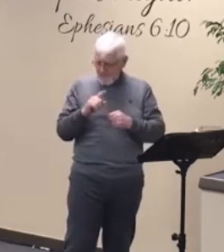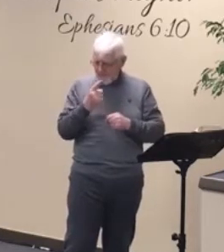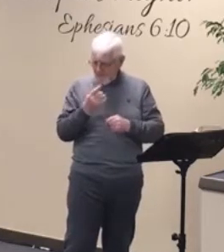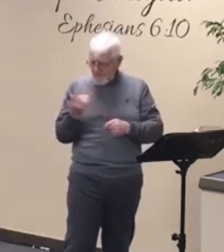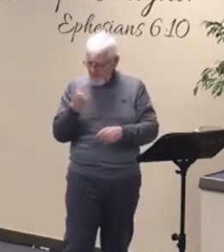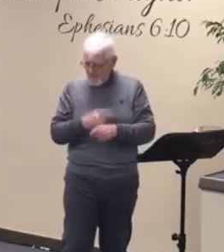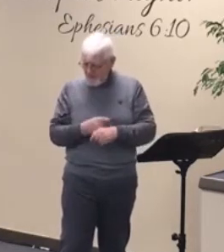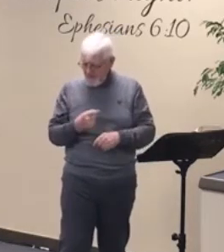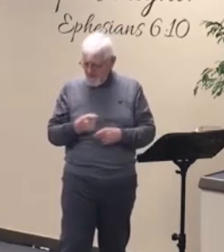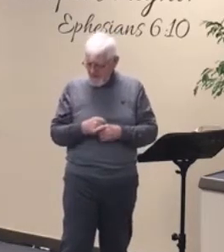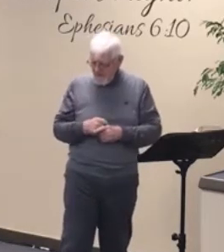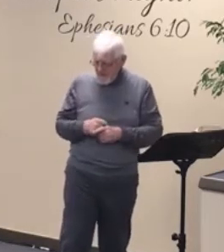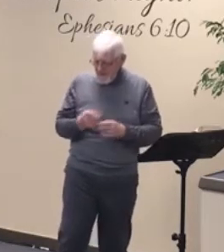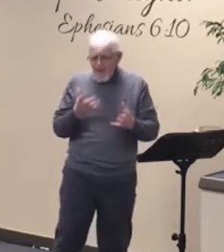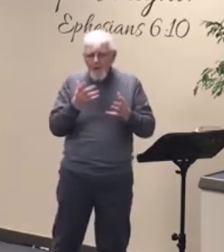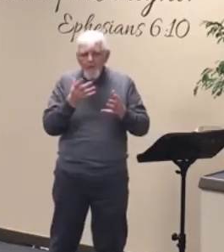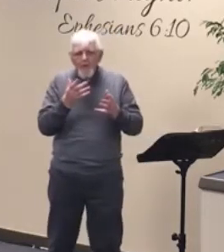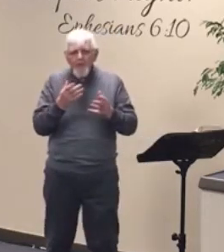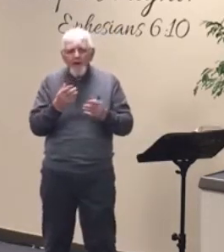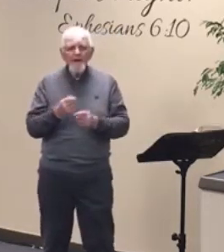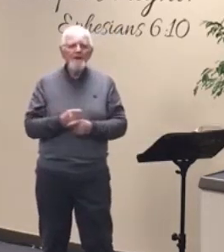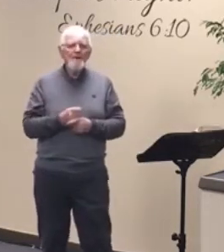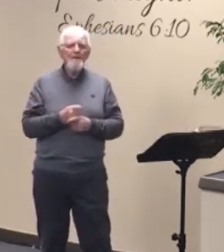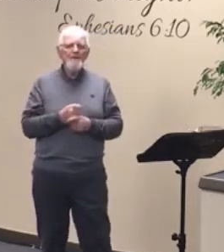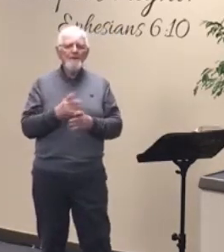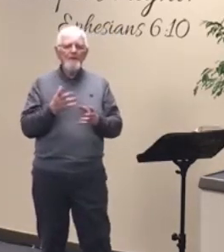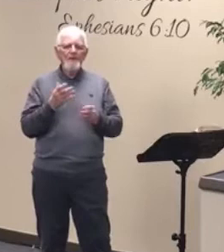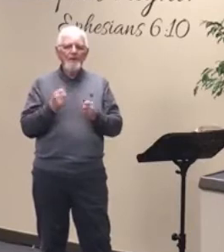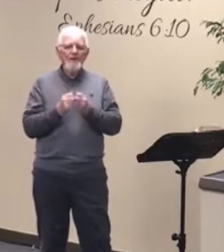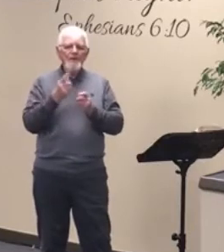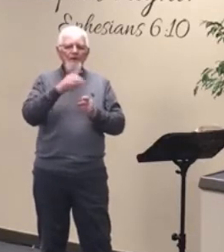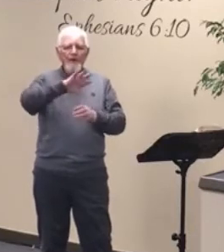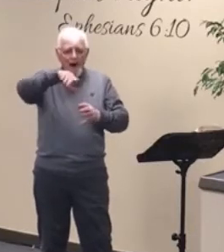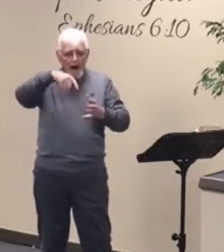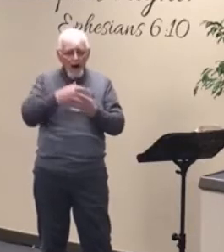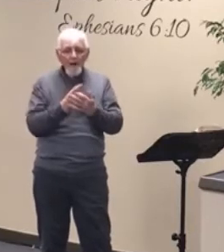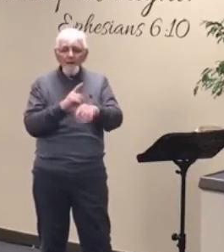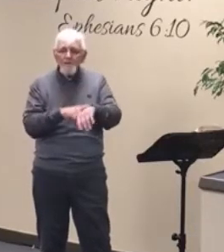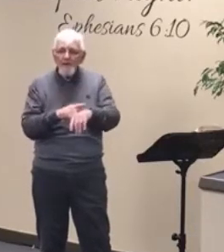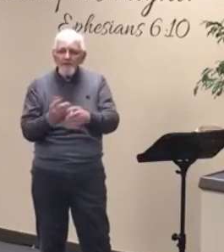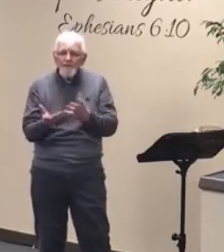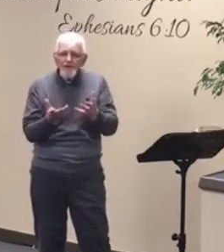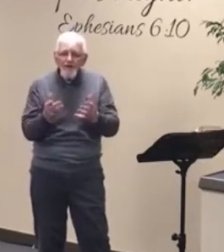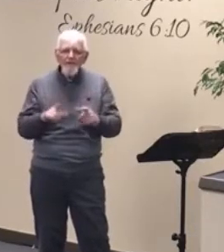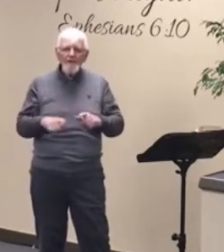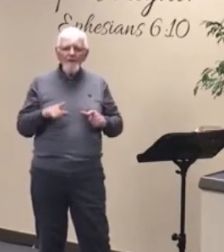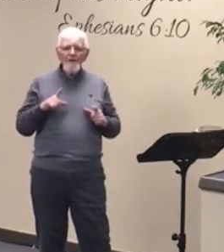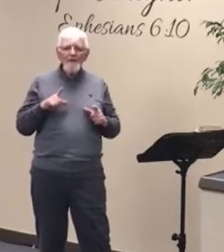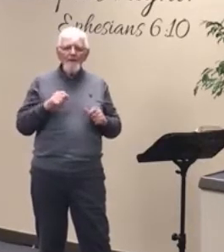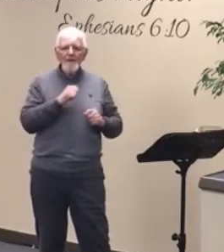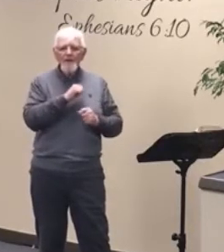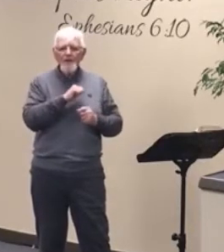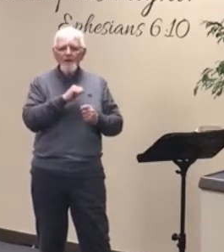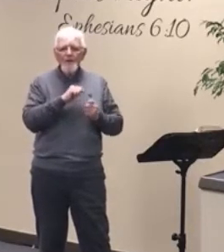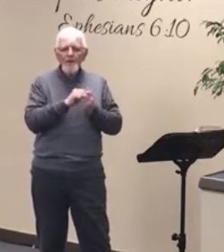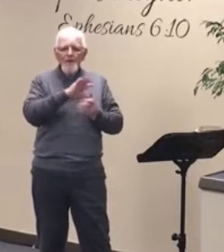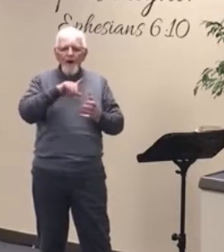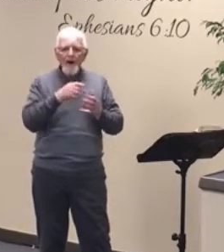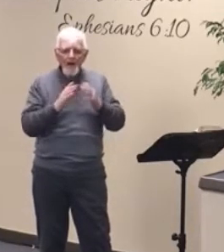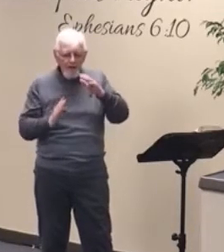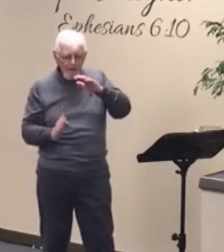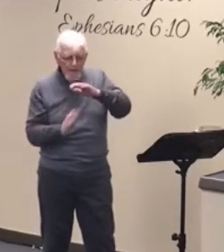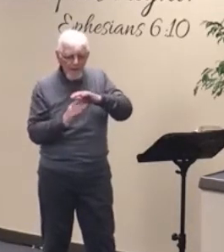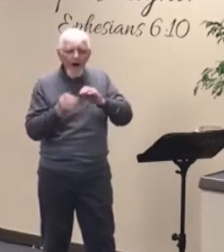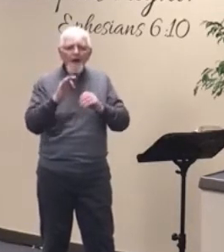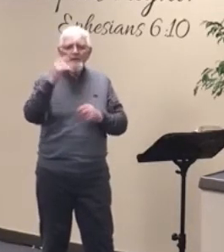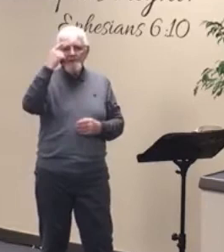Paul speaking here, after what manner I had been with you at all seasons, serving the Lord with all humility of